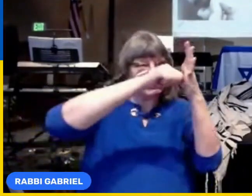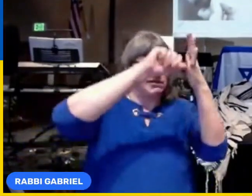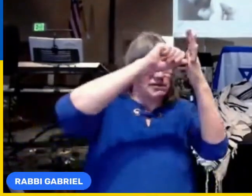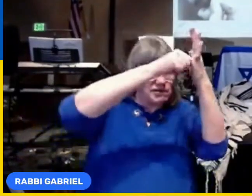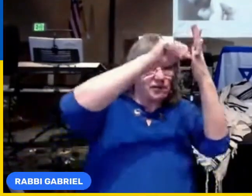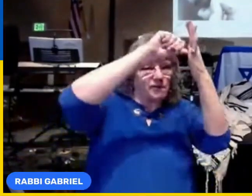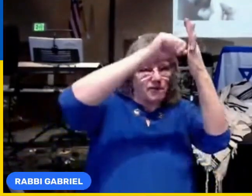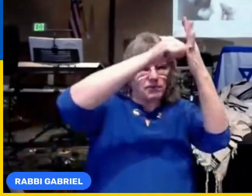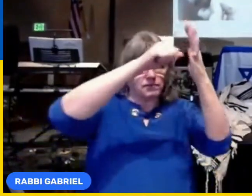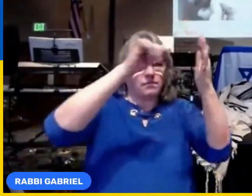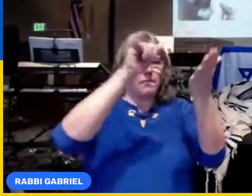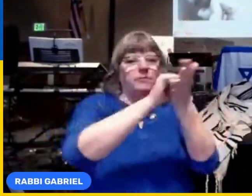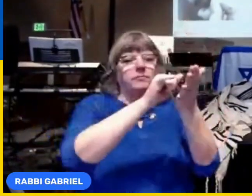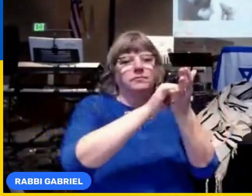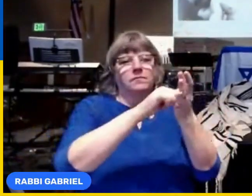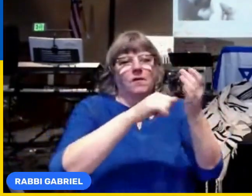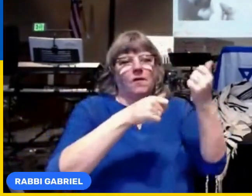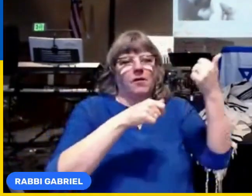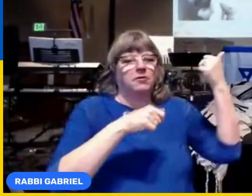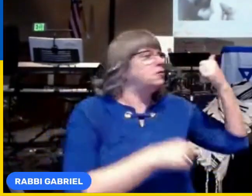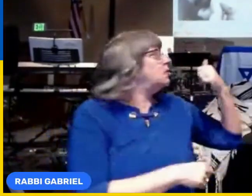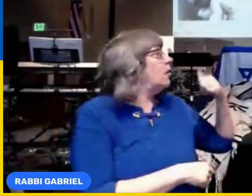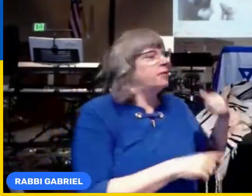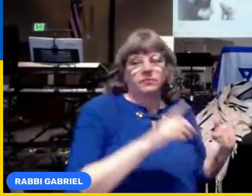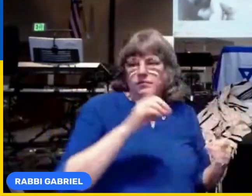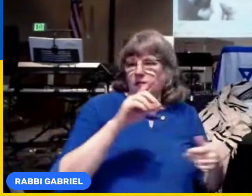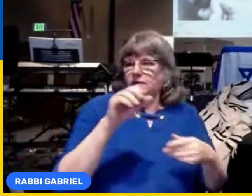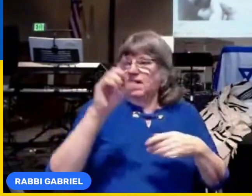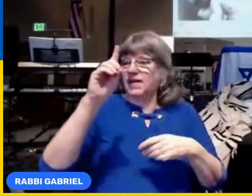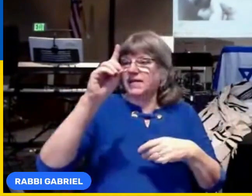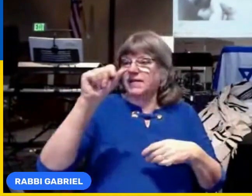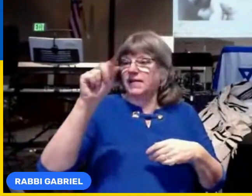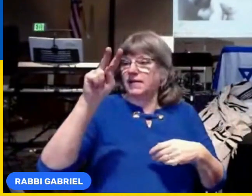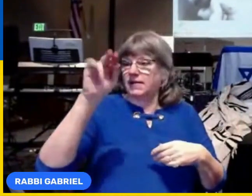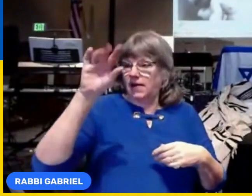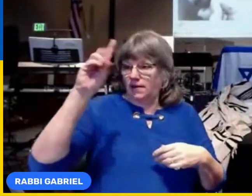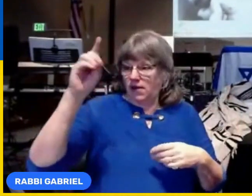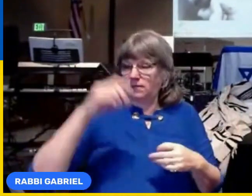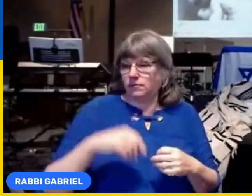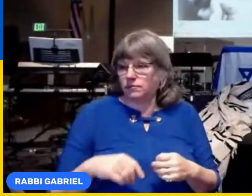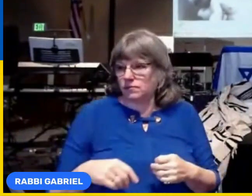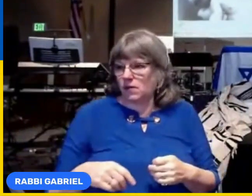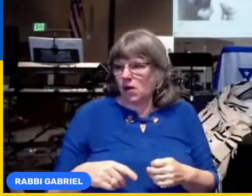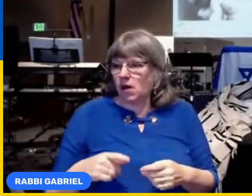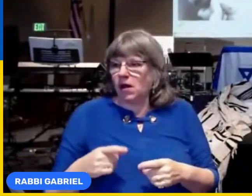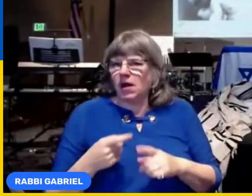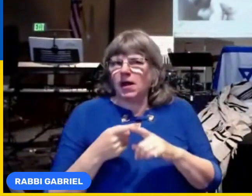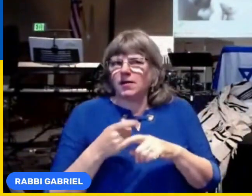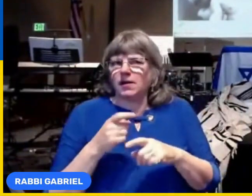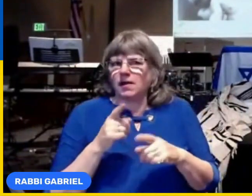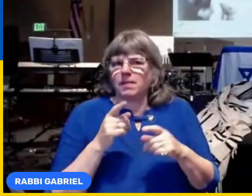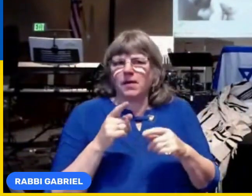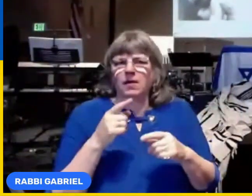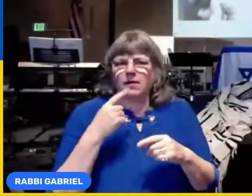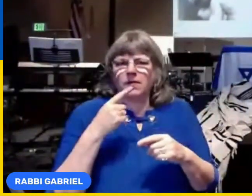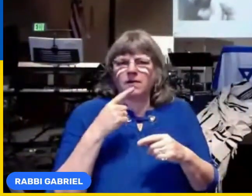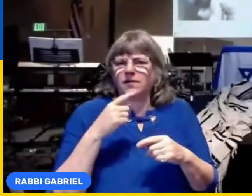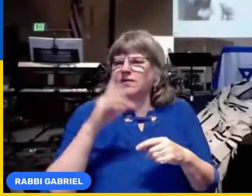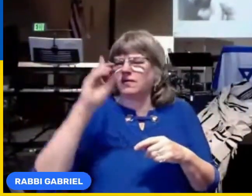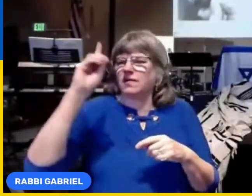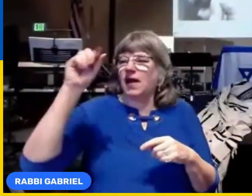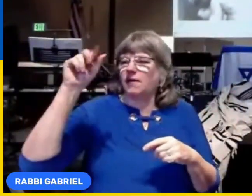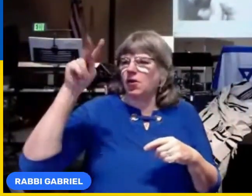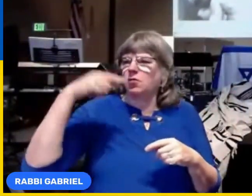This is a statue of David, the biblical hero who slayed the giant